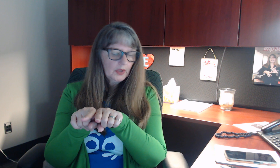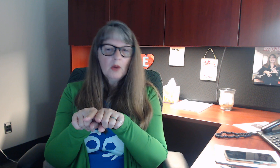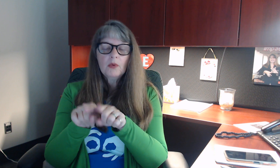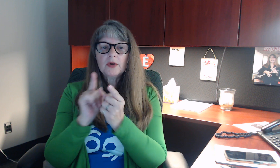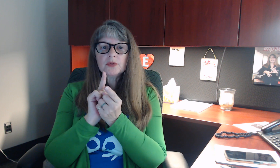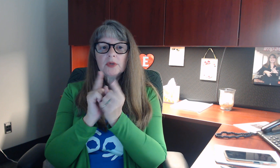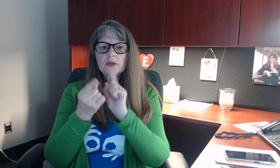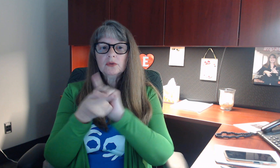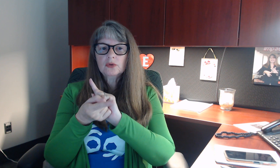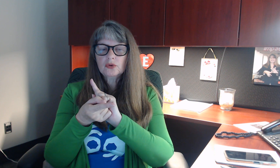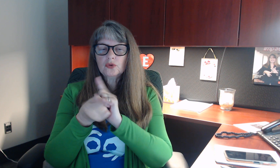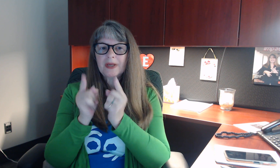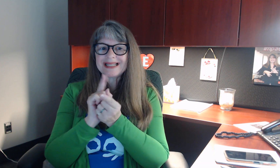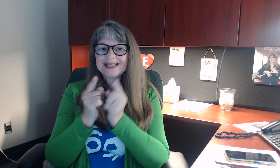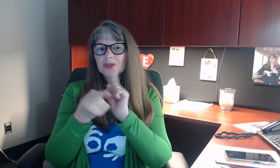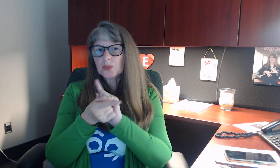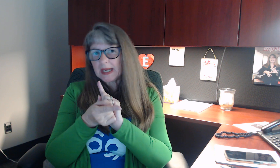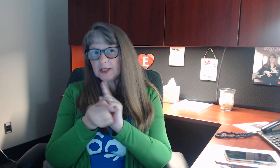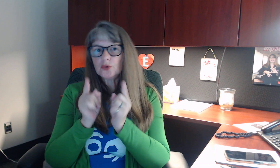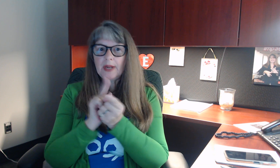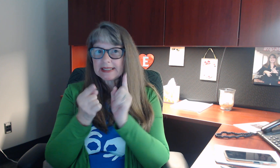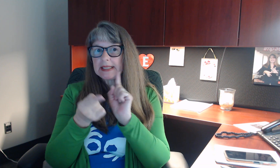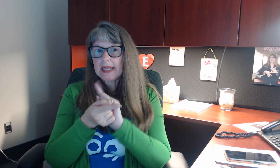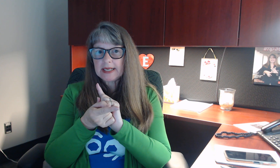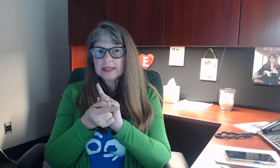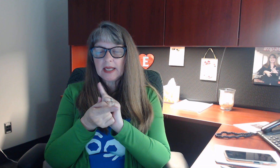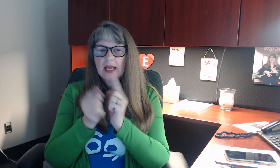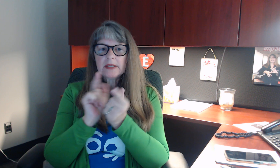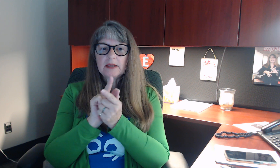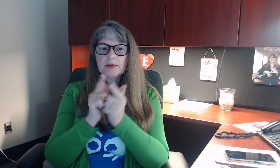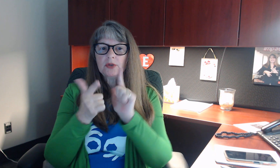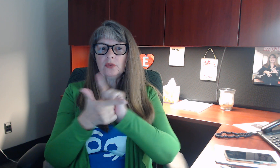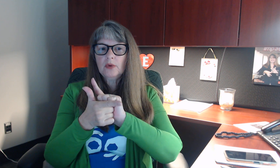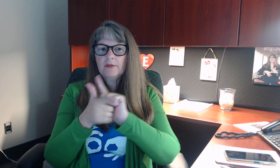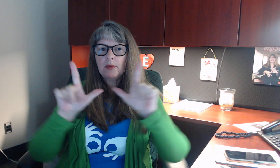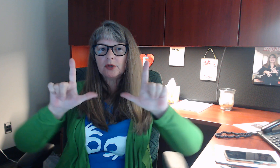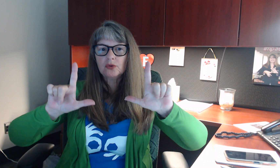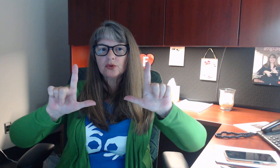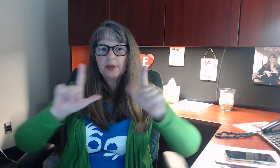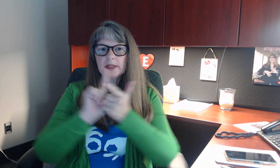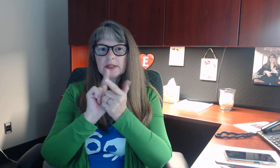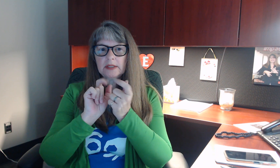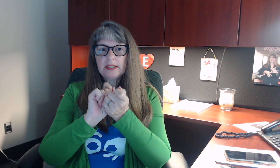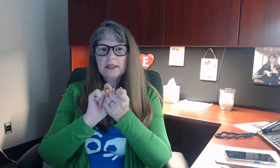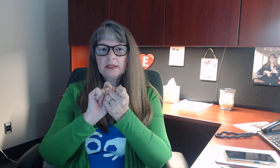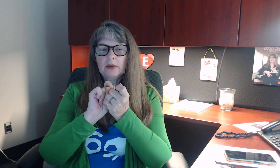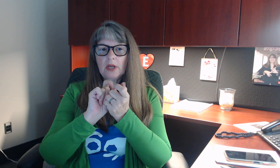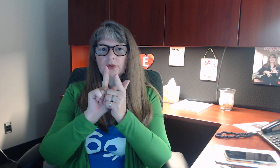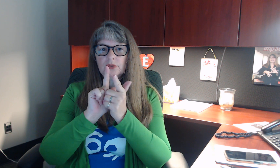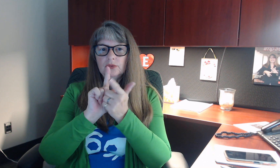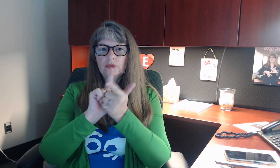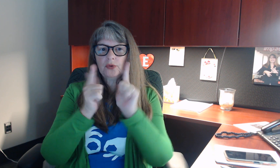We've also done transliterate, translate. Sometimes I'll do, if I want to do translate, I'll do